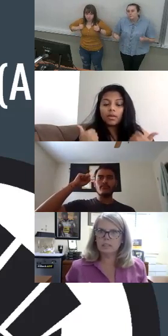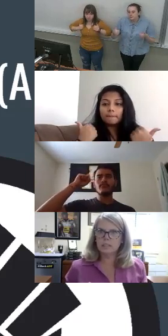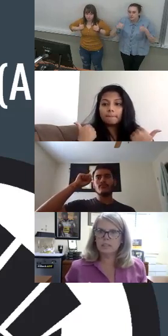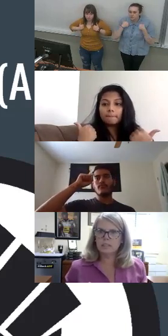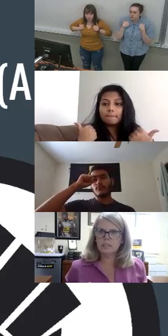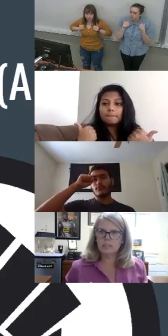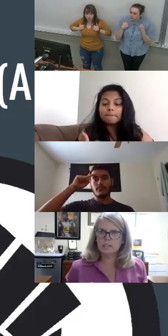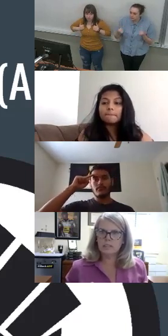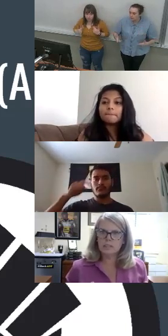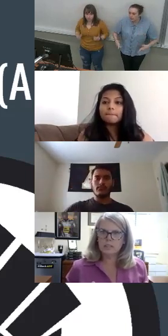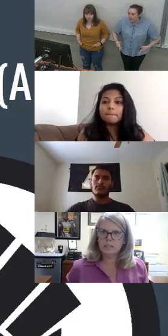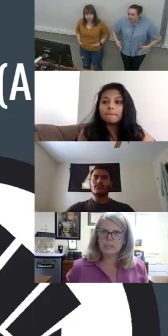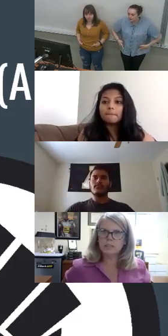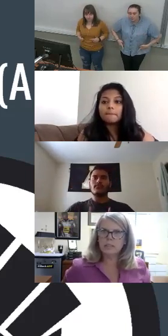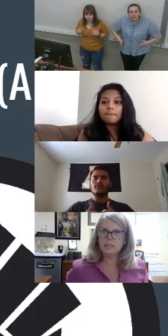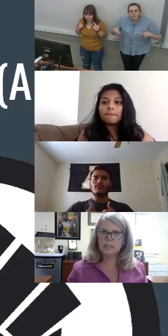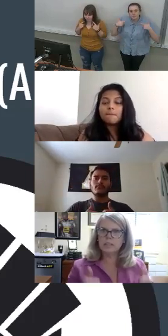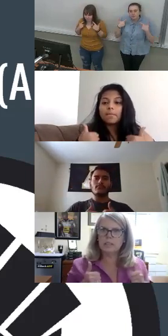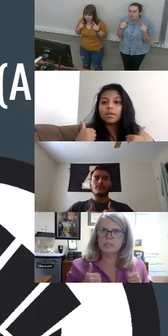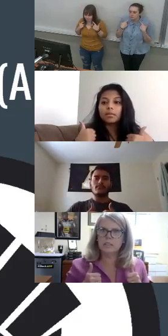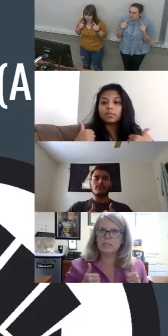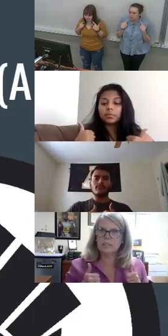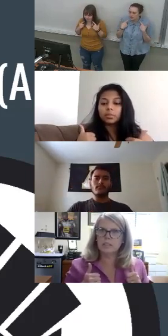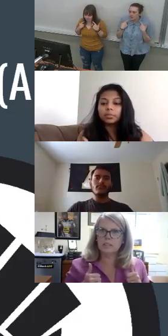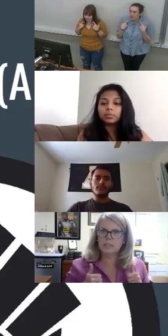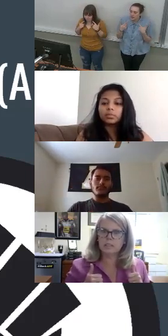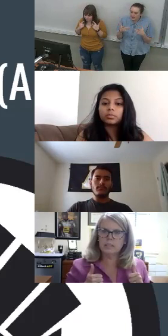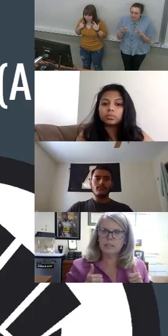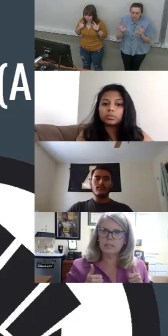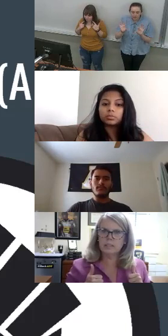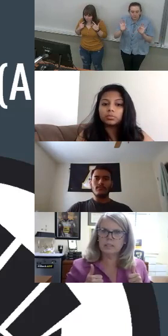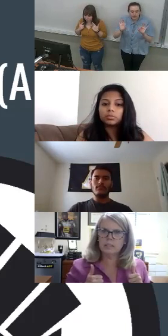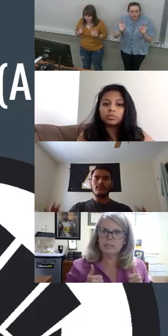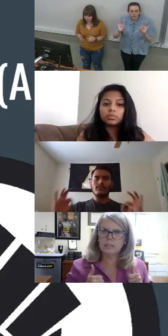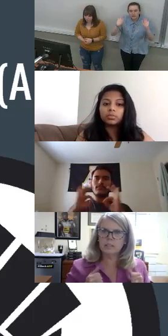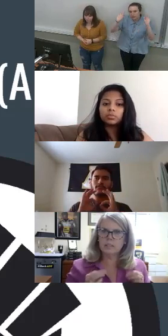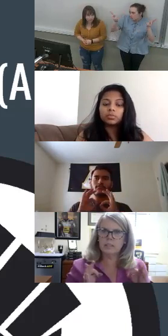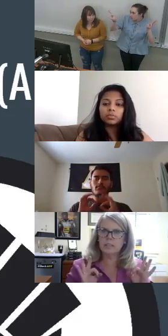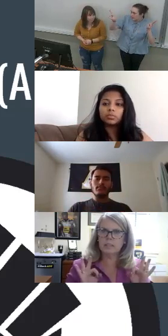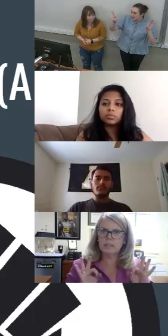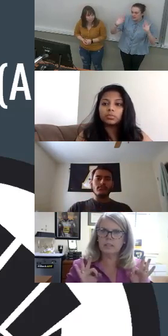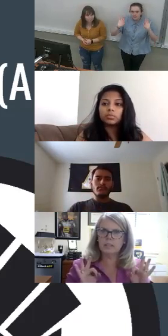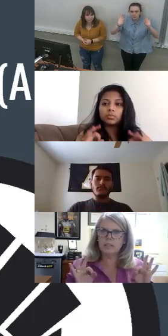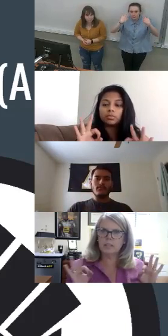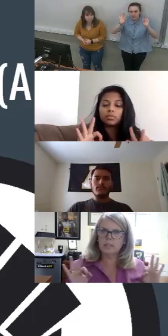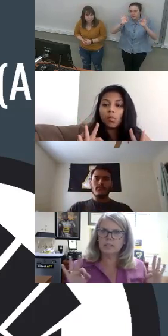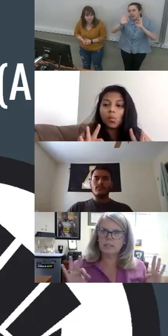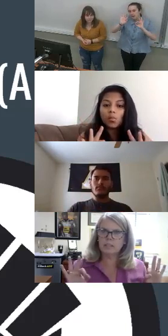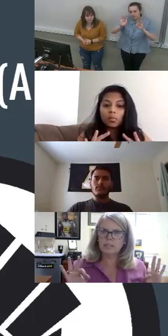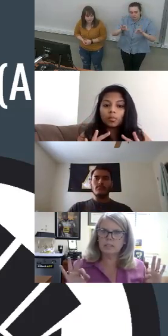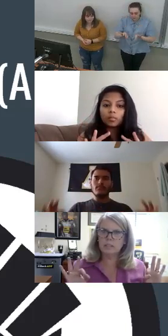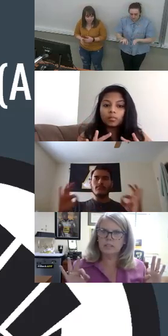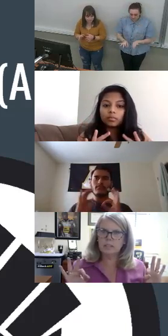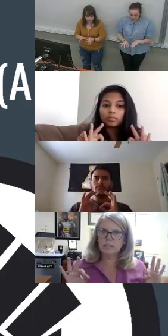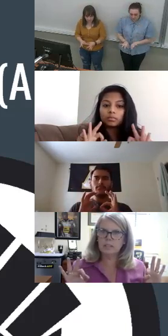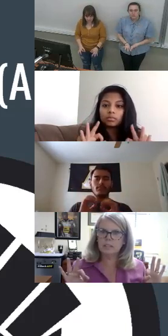your hips to your shoulders or the L's from your hips to your shoulders. And you make the okay symbol. It's also an